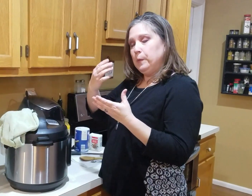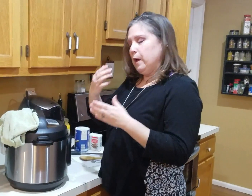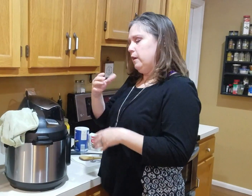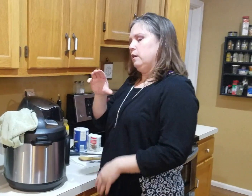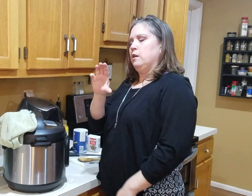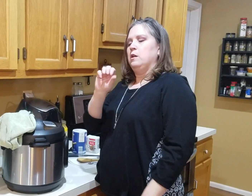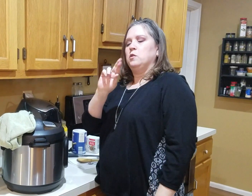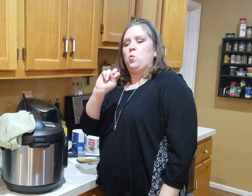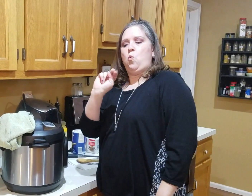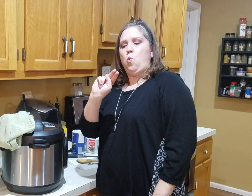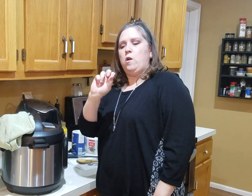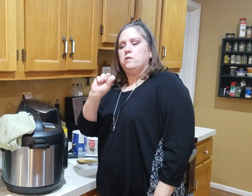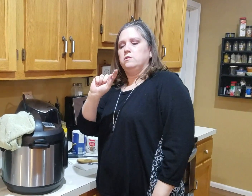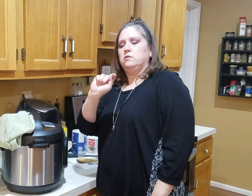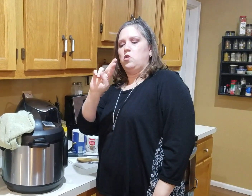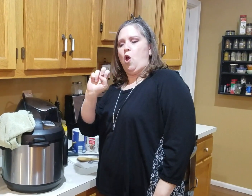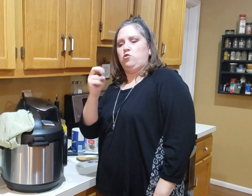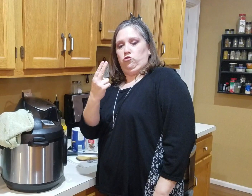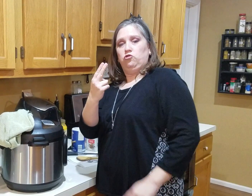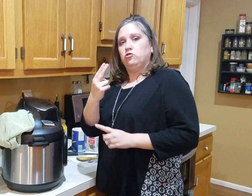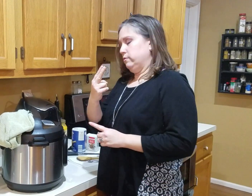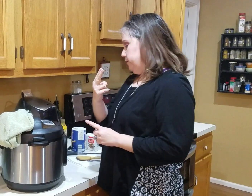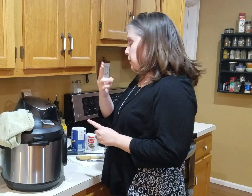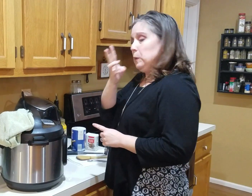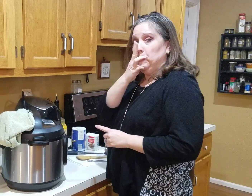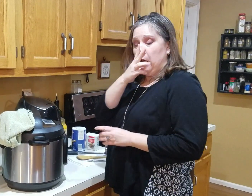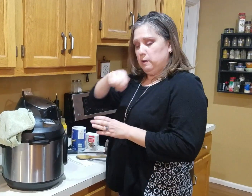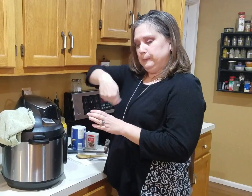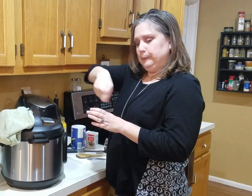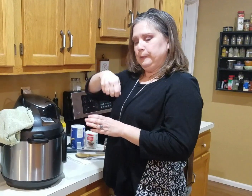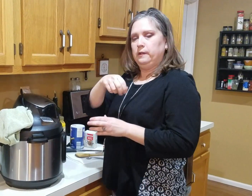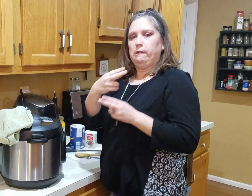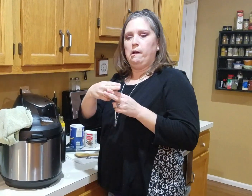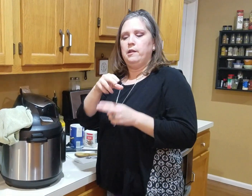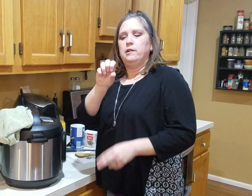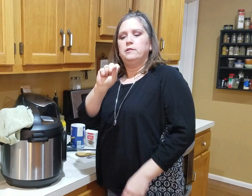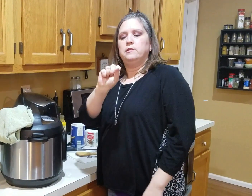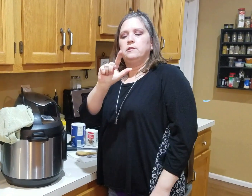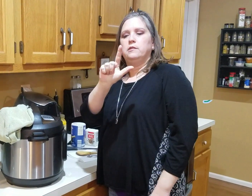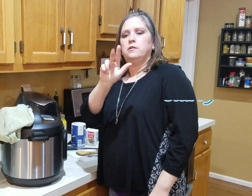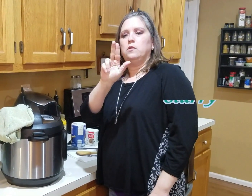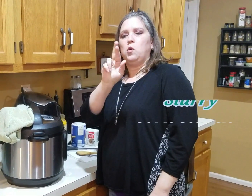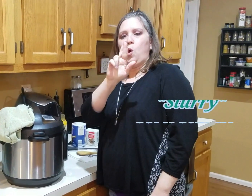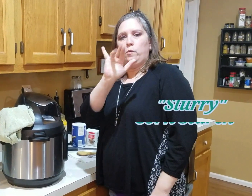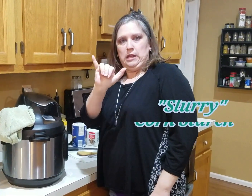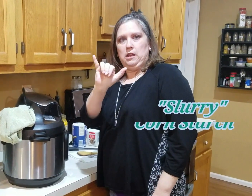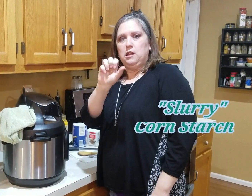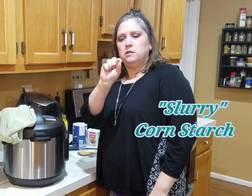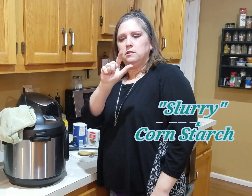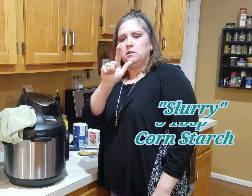The next thing we're going to do is add some cornstarch. I mixed it with some water, and when I do that, it's called